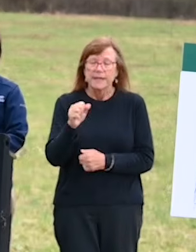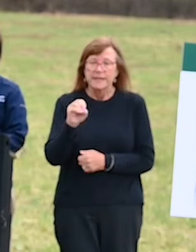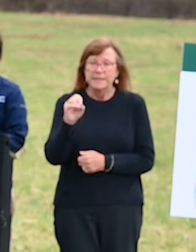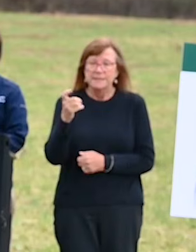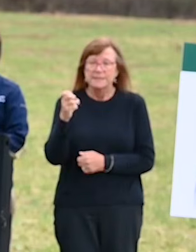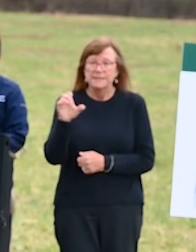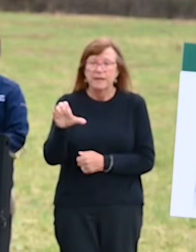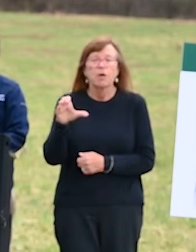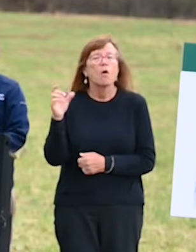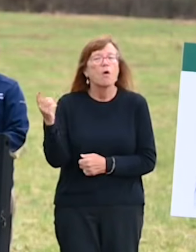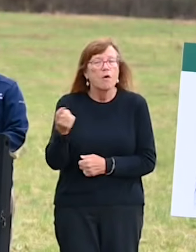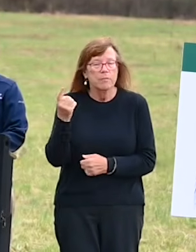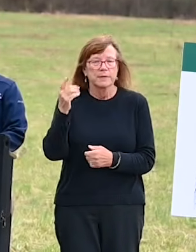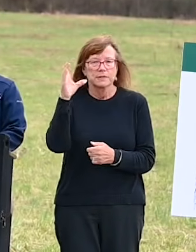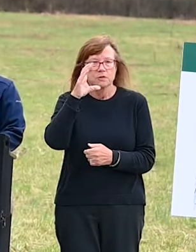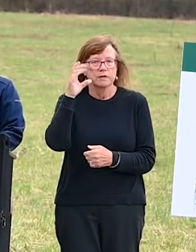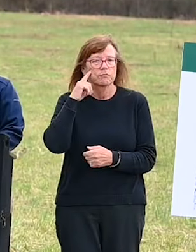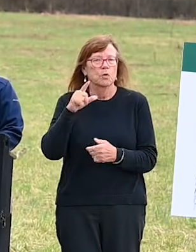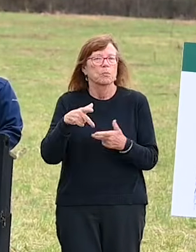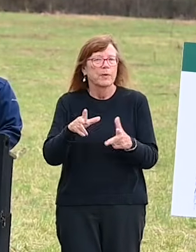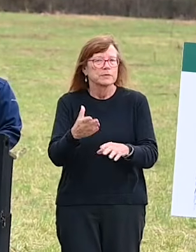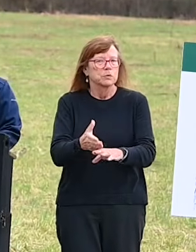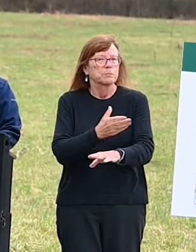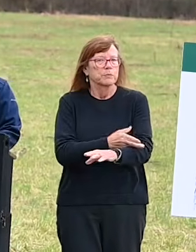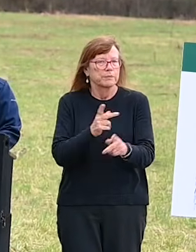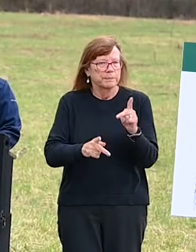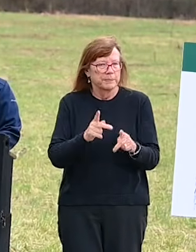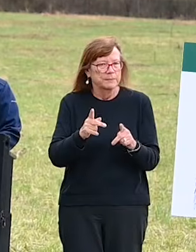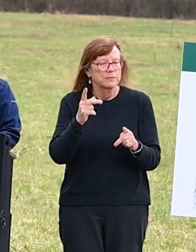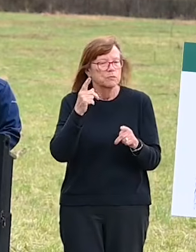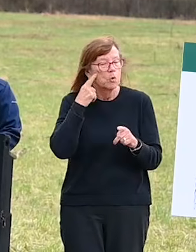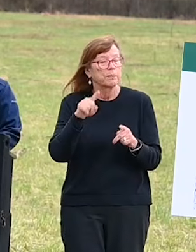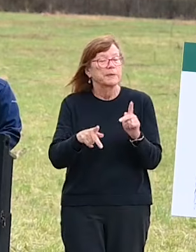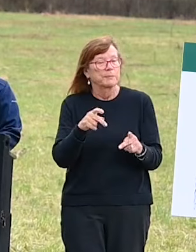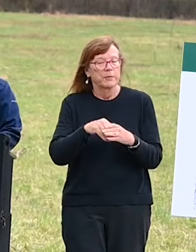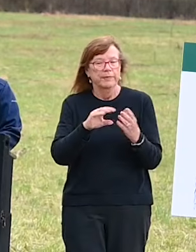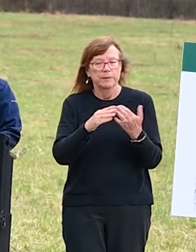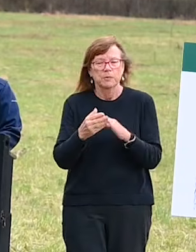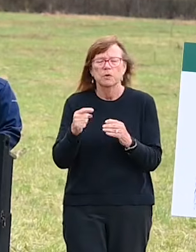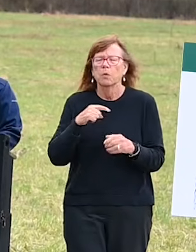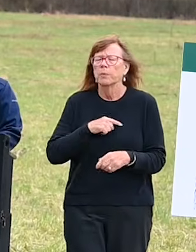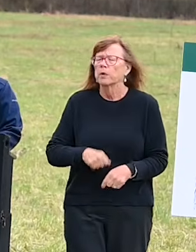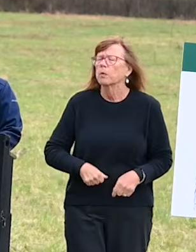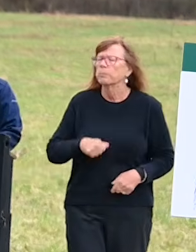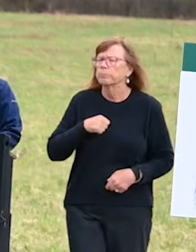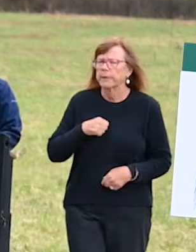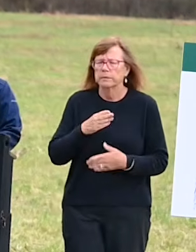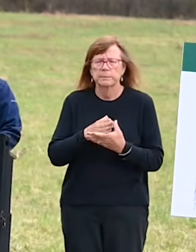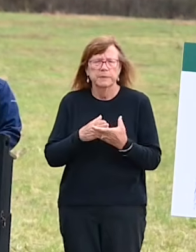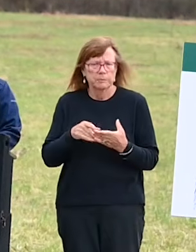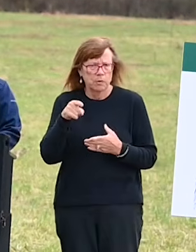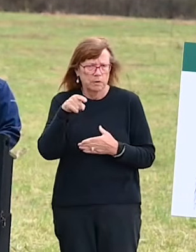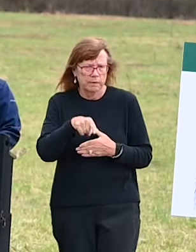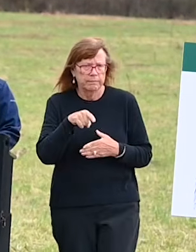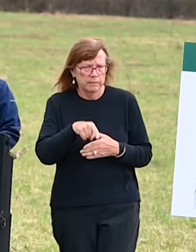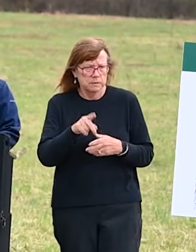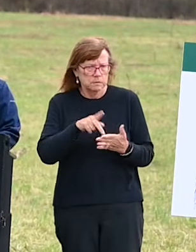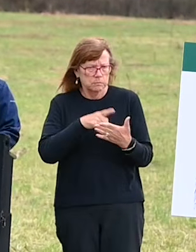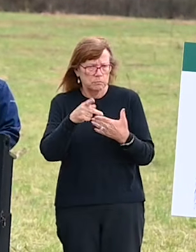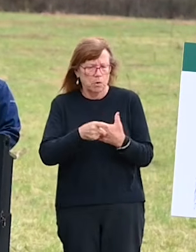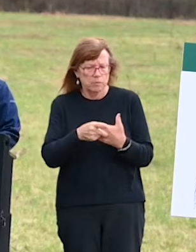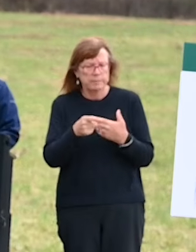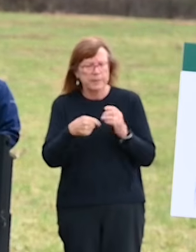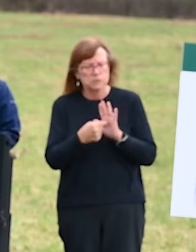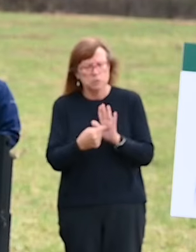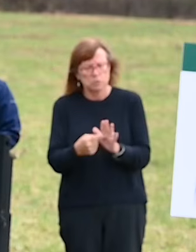in our community. We are incredibly fortunate to be part of this initiative that reflects what is possible when community comes